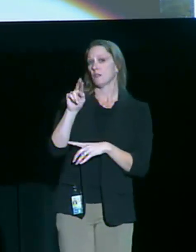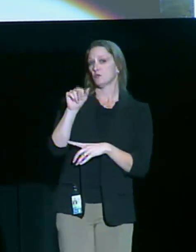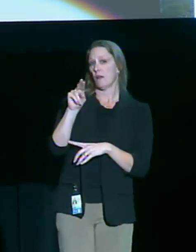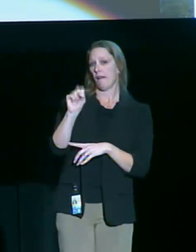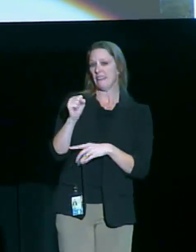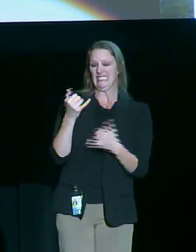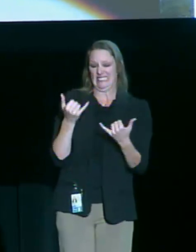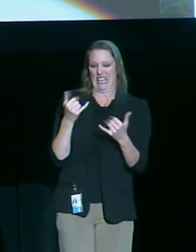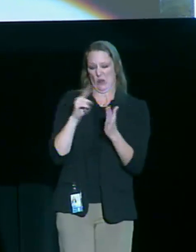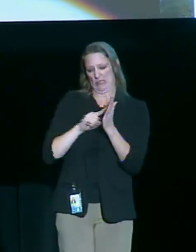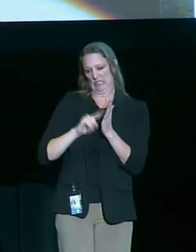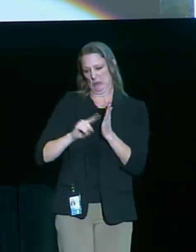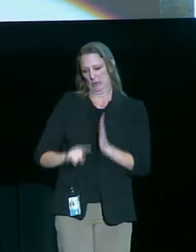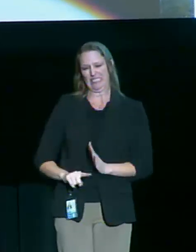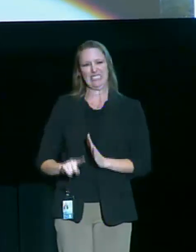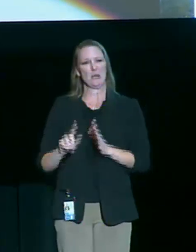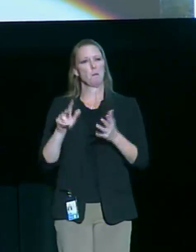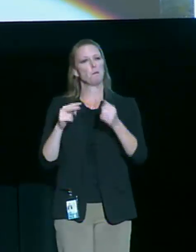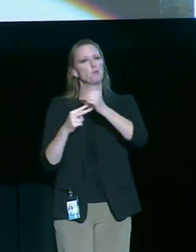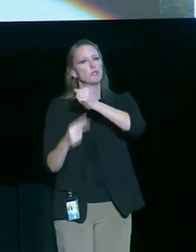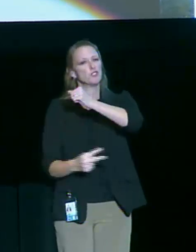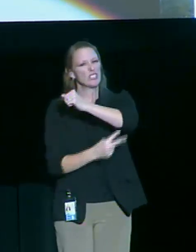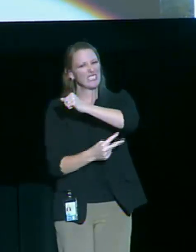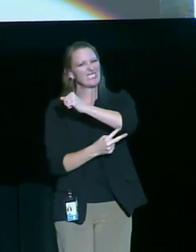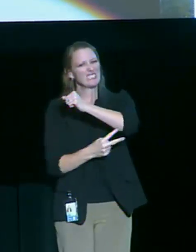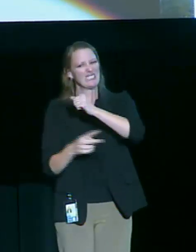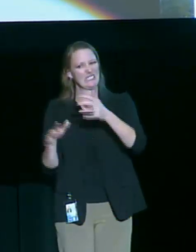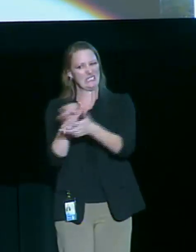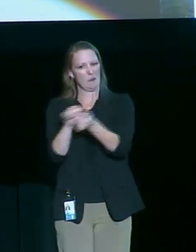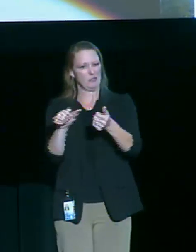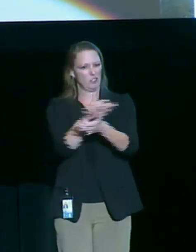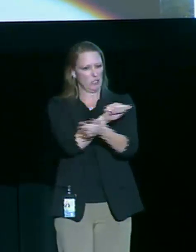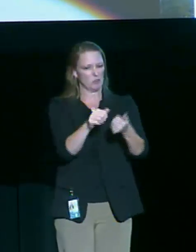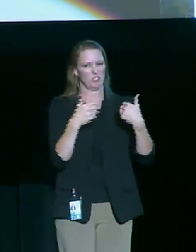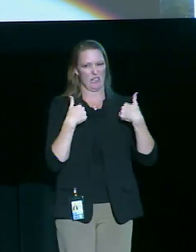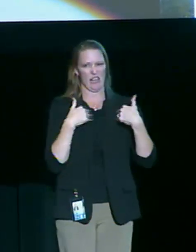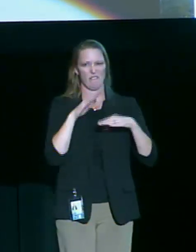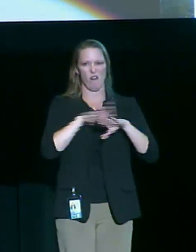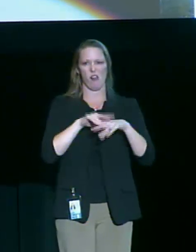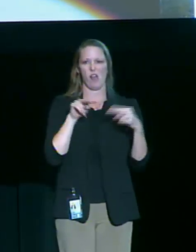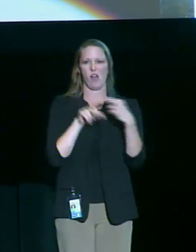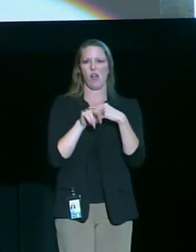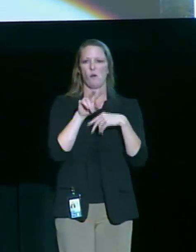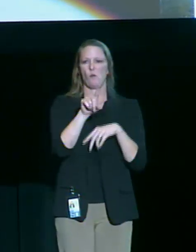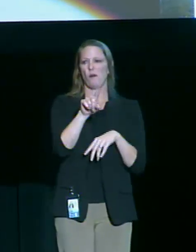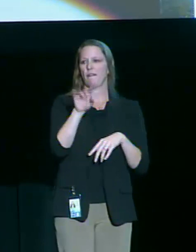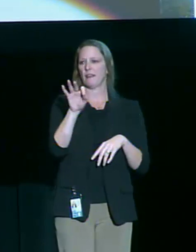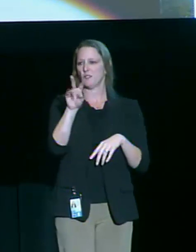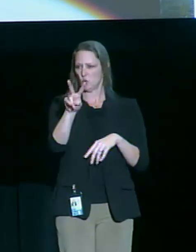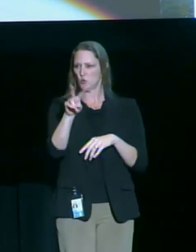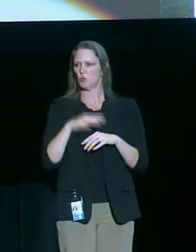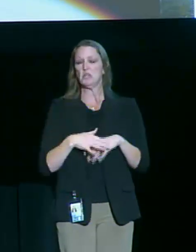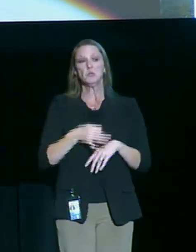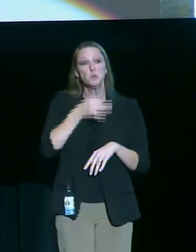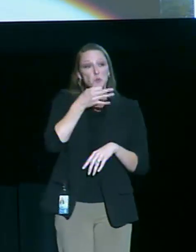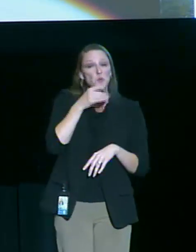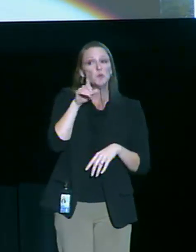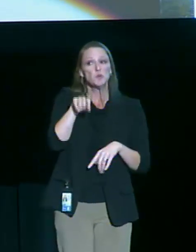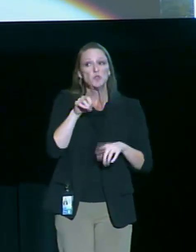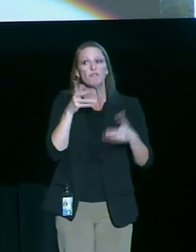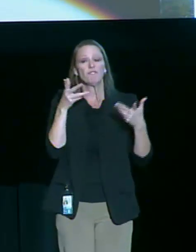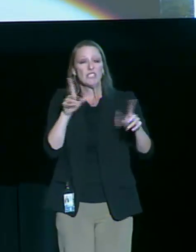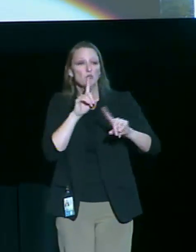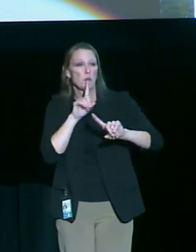currently inspecting the damaged bridges along the 192. They should have their inspection reports completed